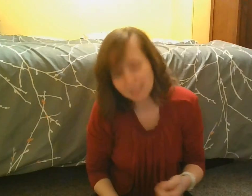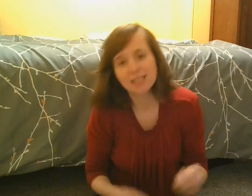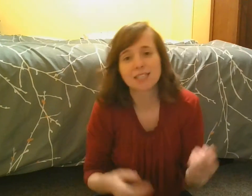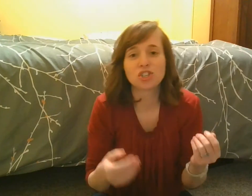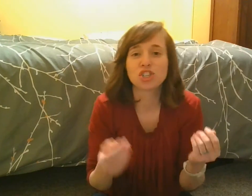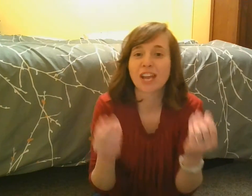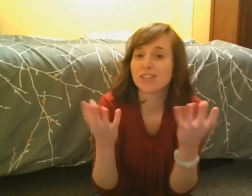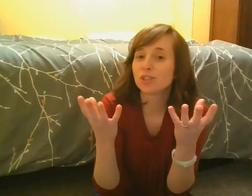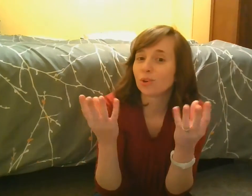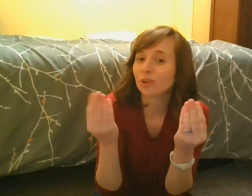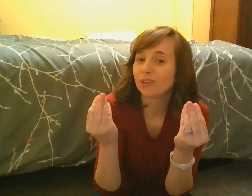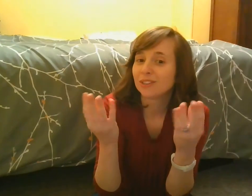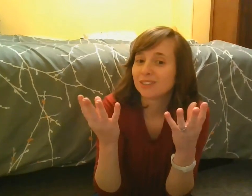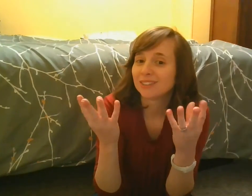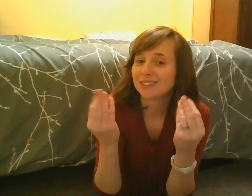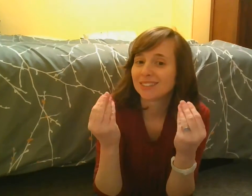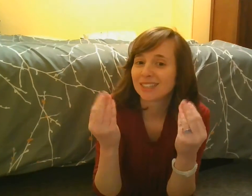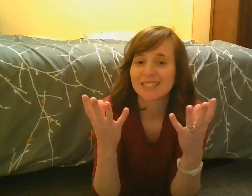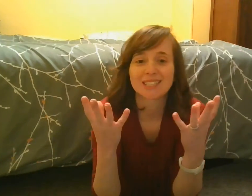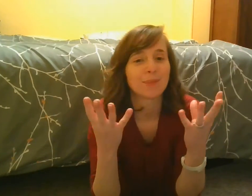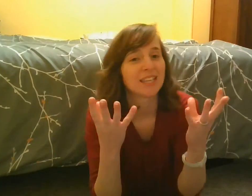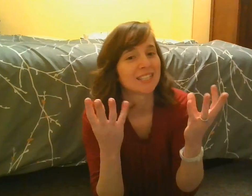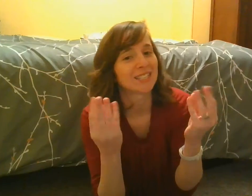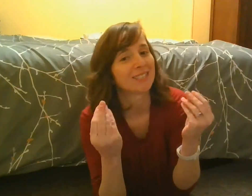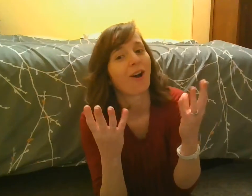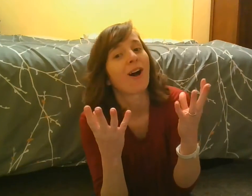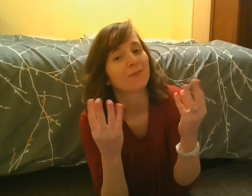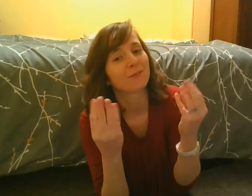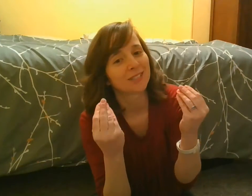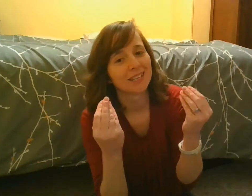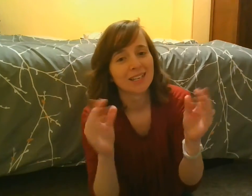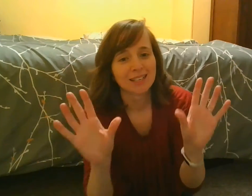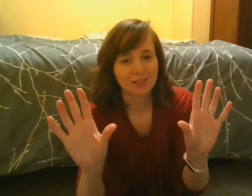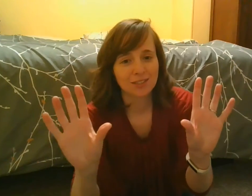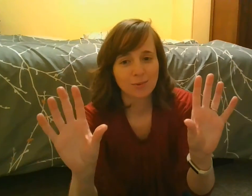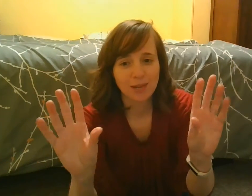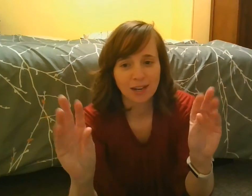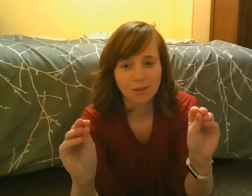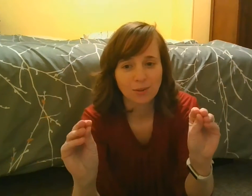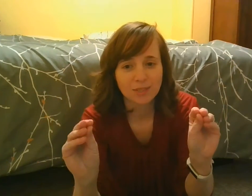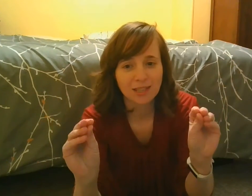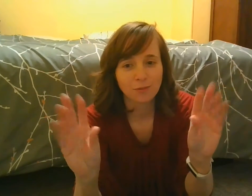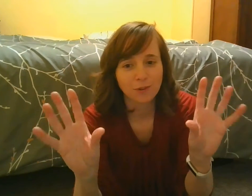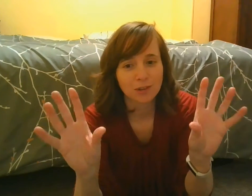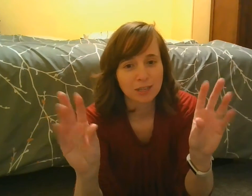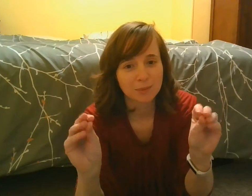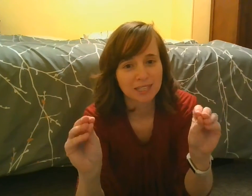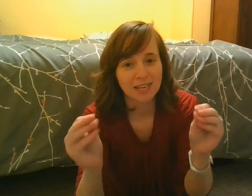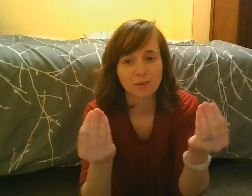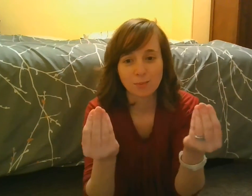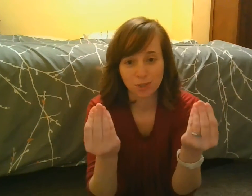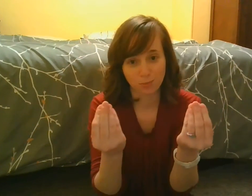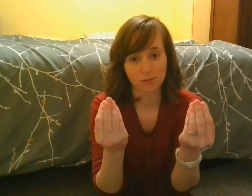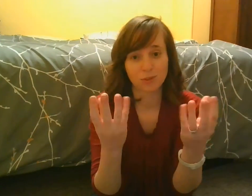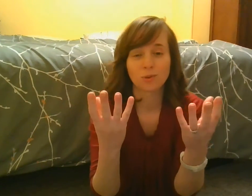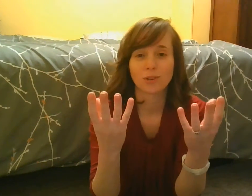is gentle, like something is soft. You're just going to be kind of closing the fingertips together, but your palms are towards you,